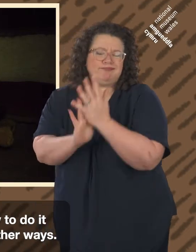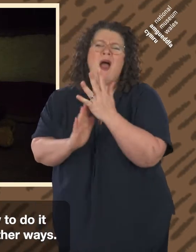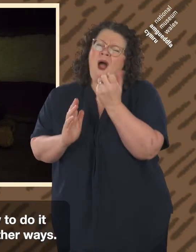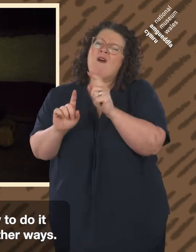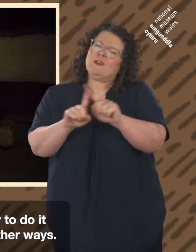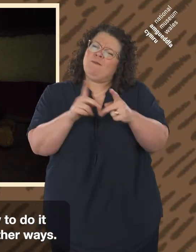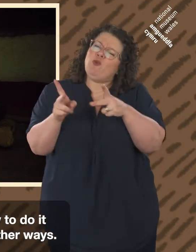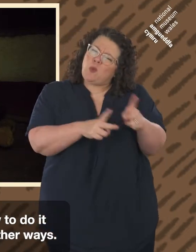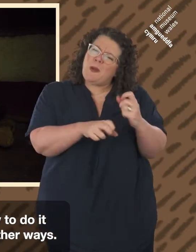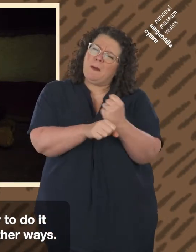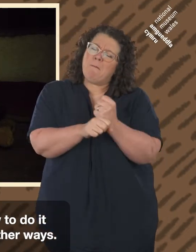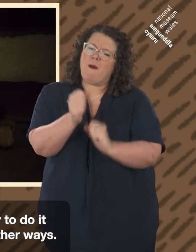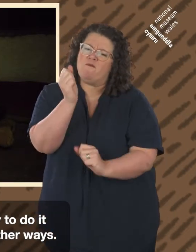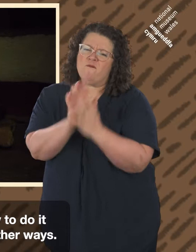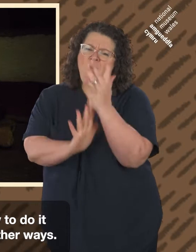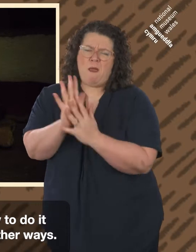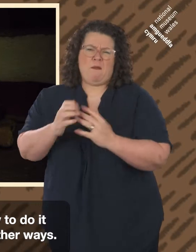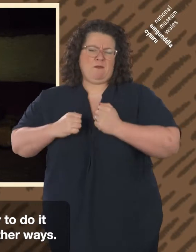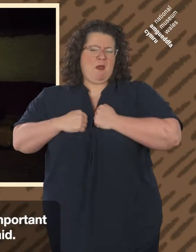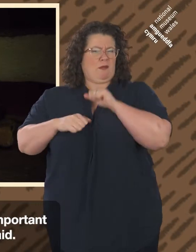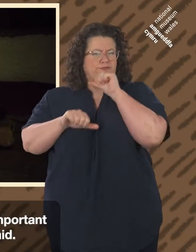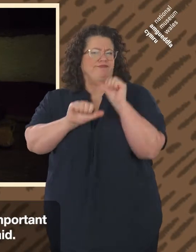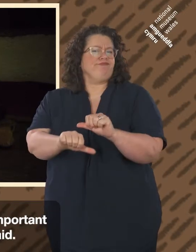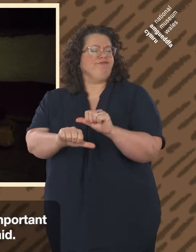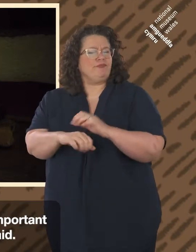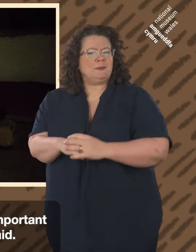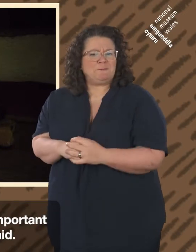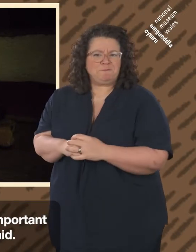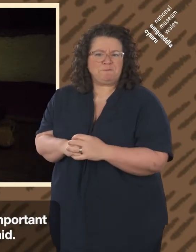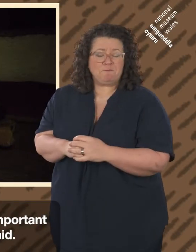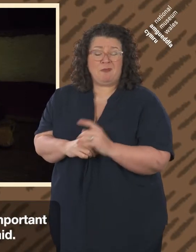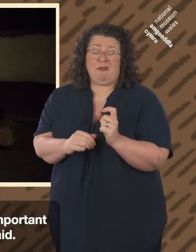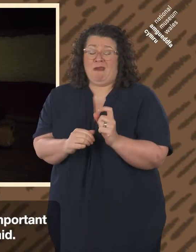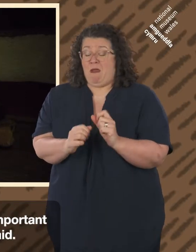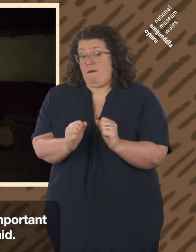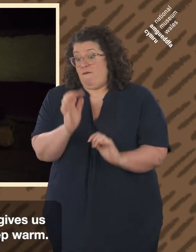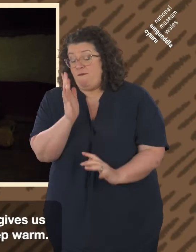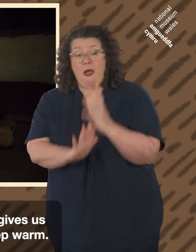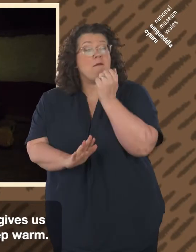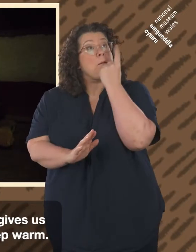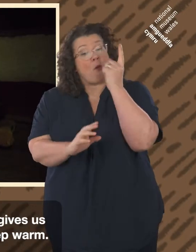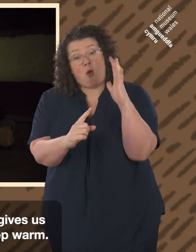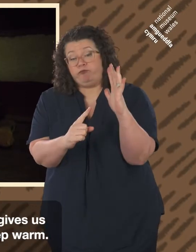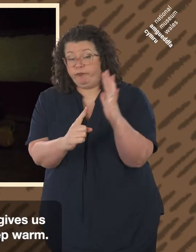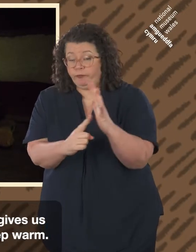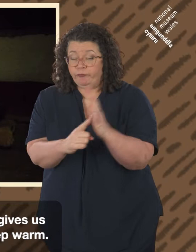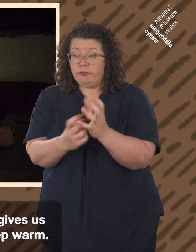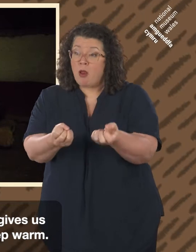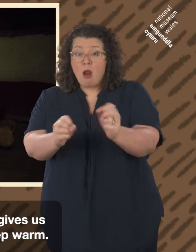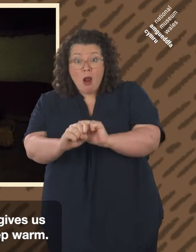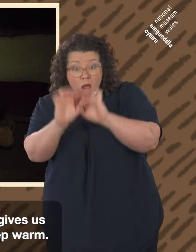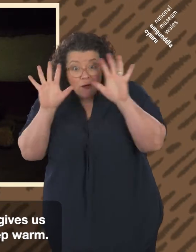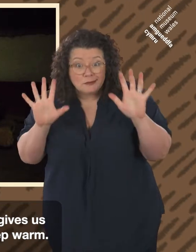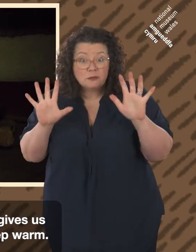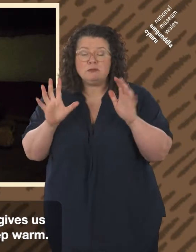anyway. There are other ways. Now the fire is a very important thing, like I said. It gives us light,